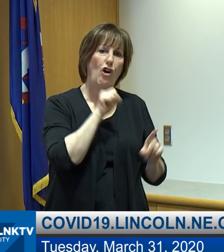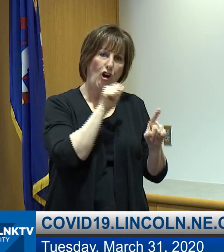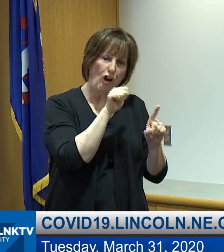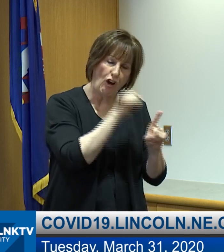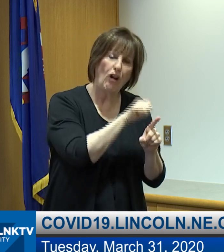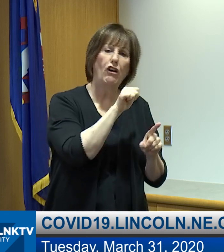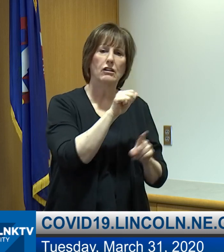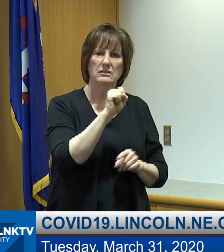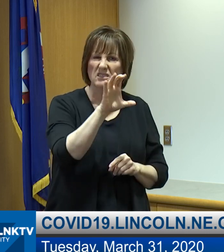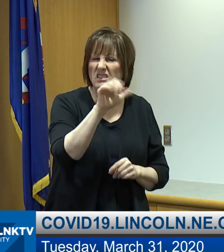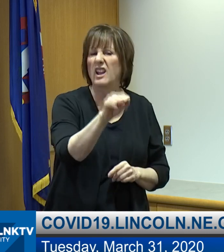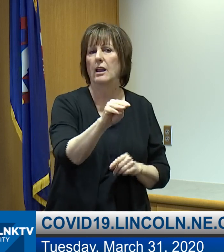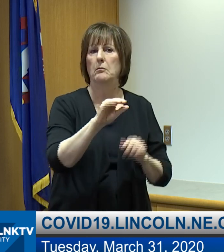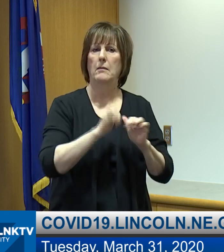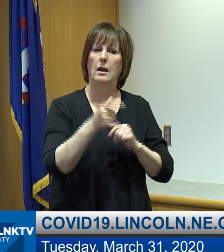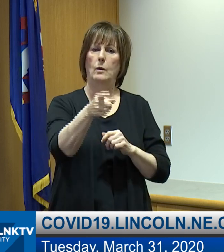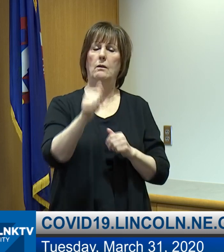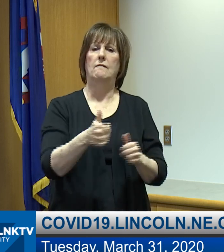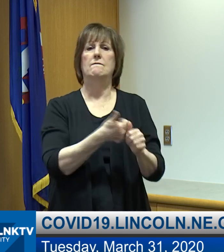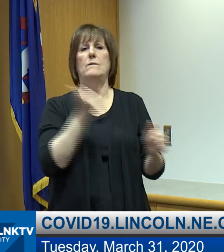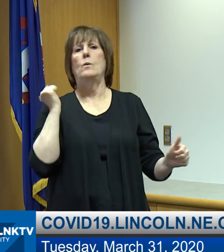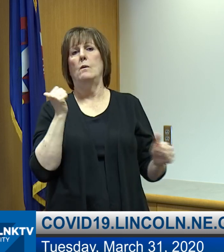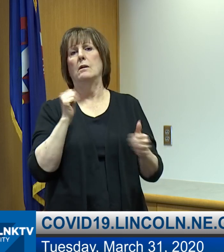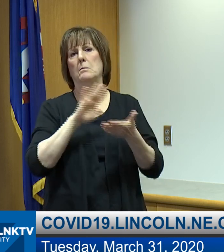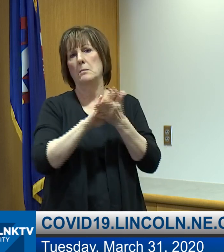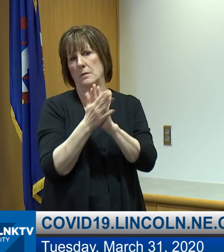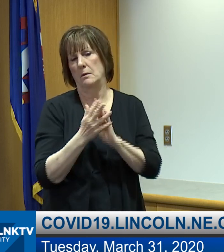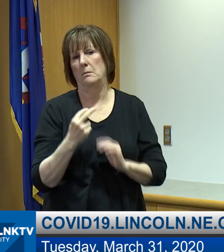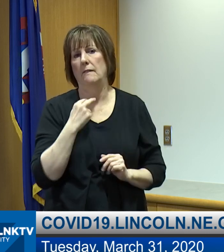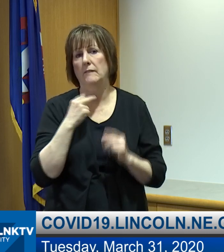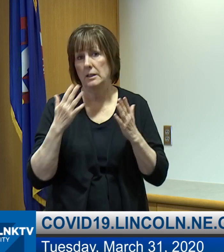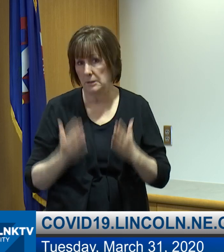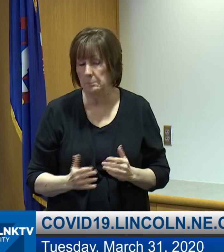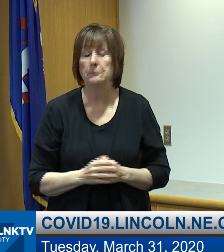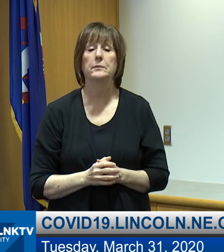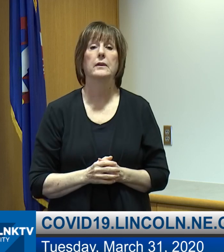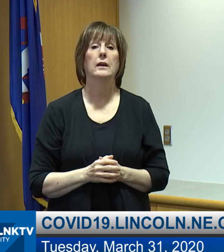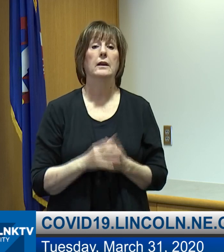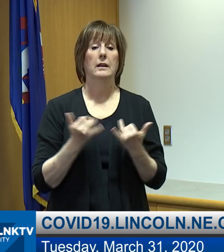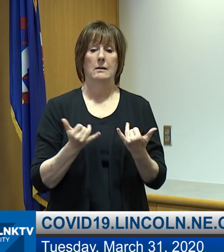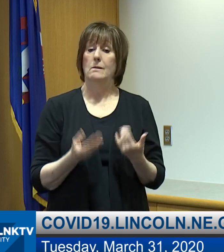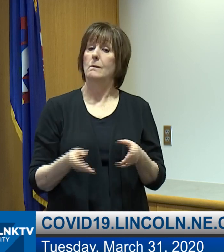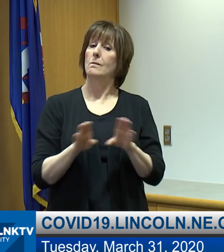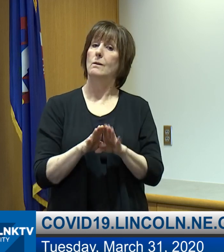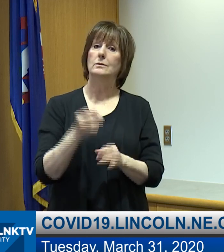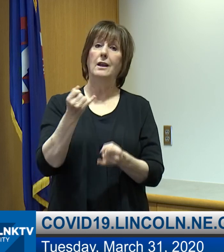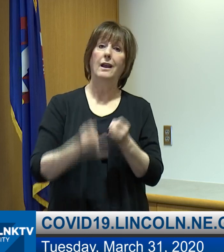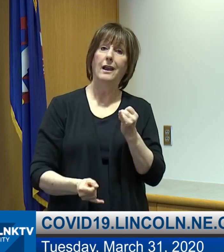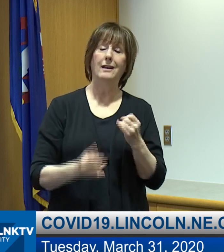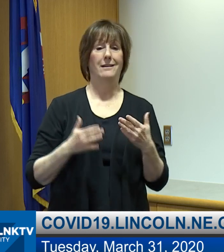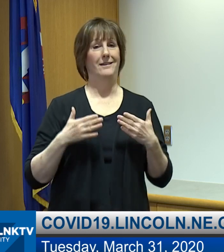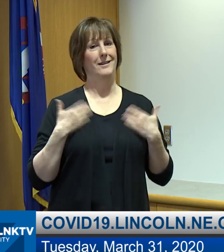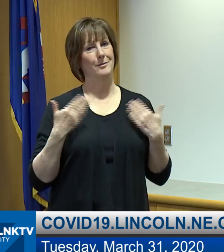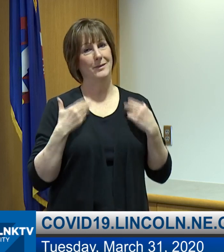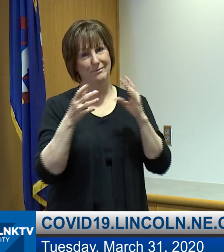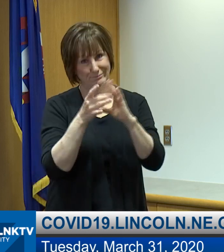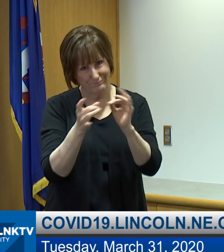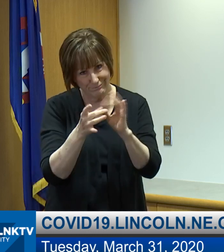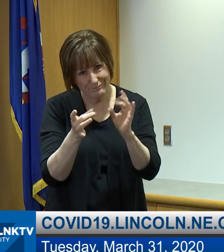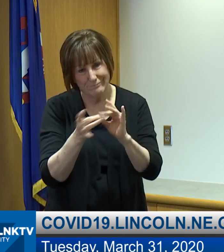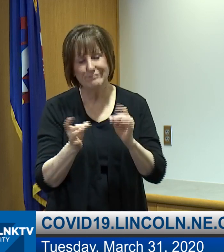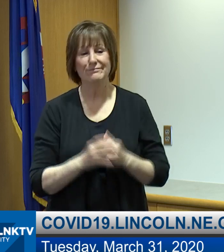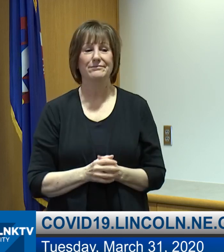you can prevent yourself from becoming a victim. But in closing, I'd like to end on a happier note.